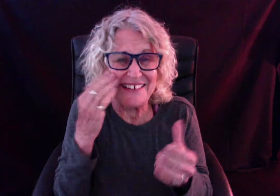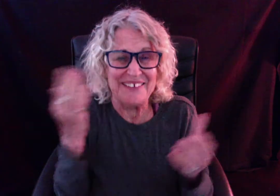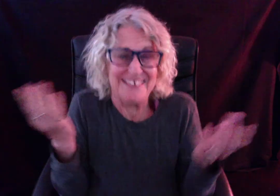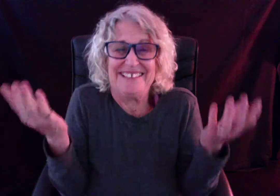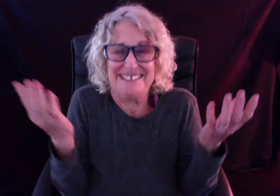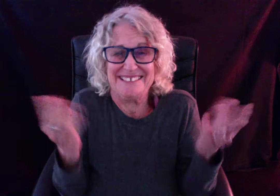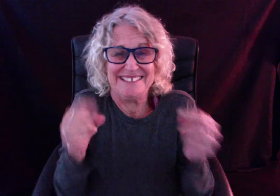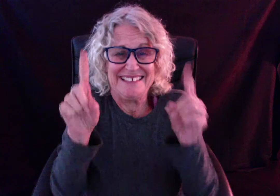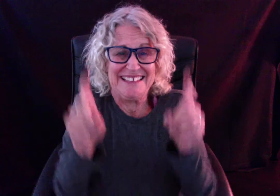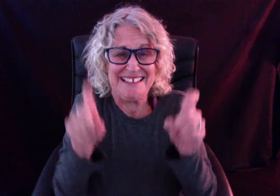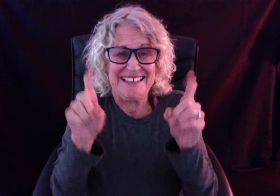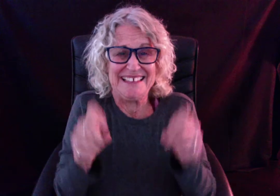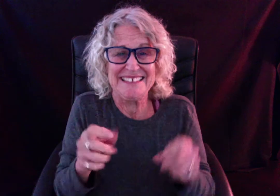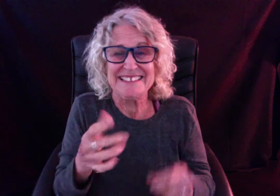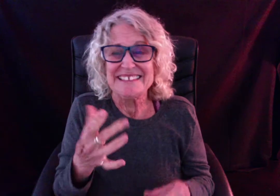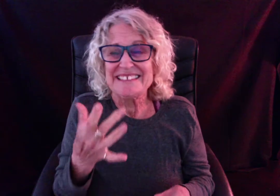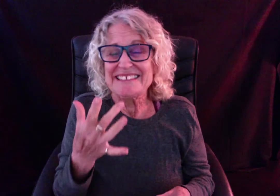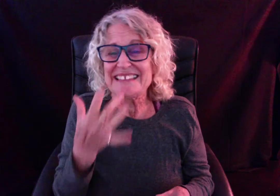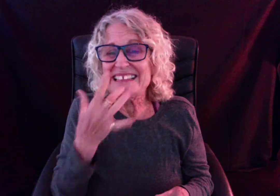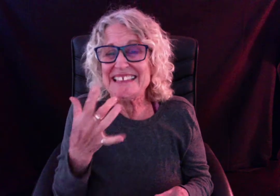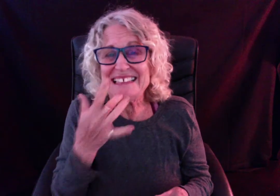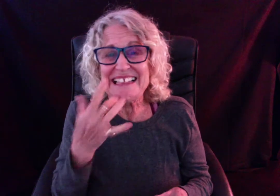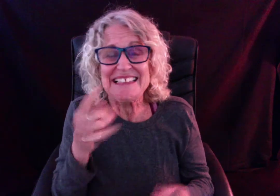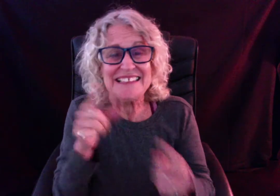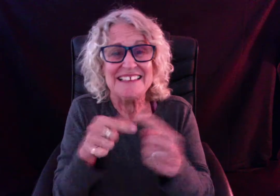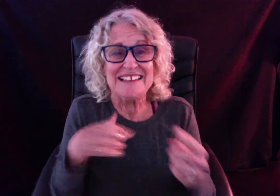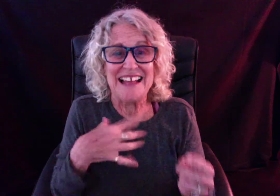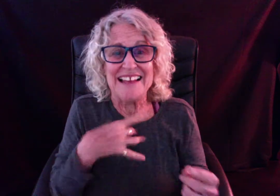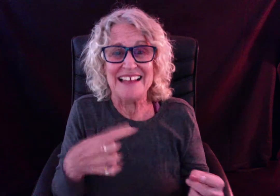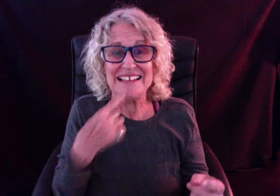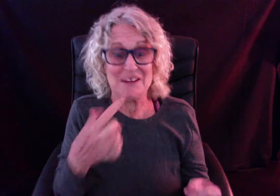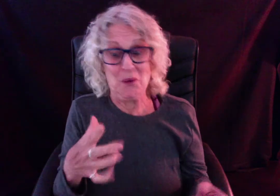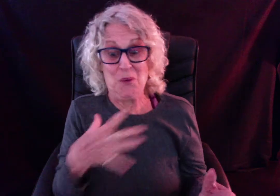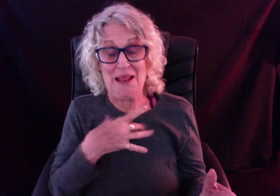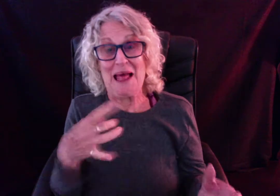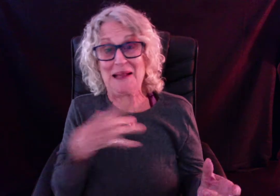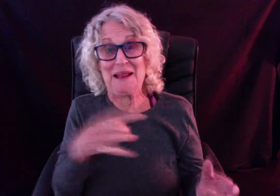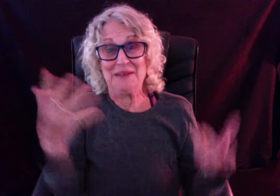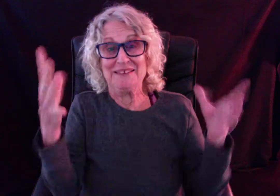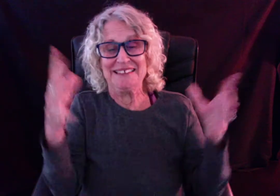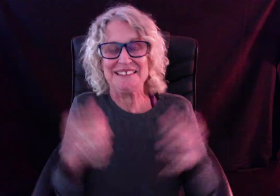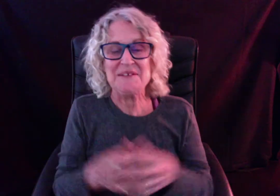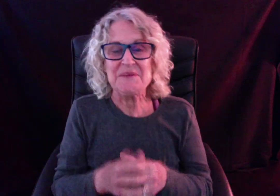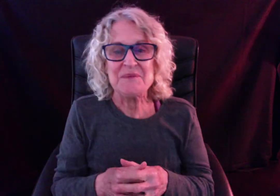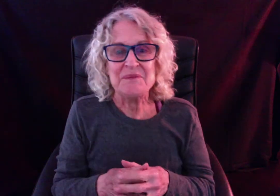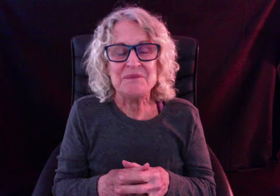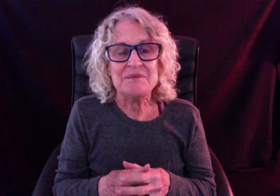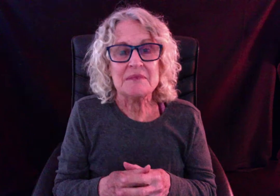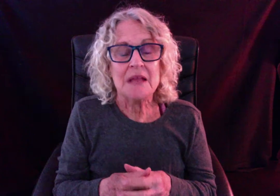taste it myself and see until I liked it. And then I went, oh, I like it. So remember